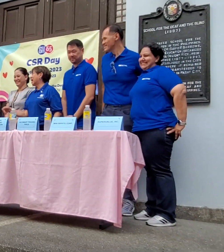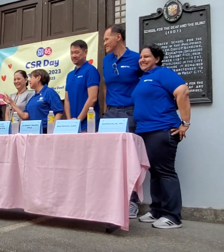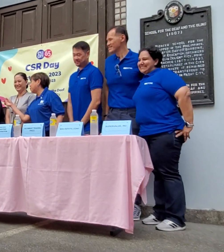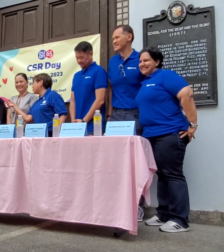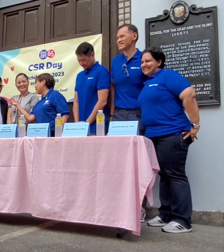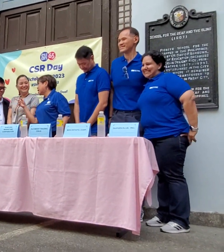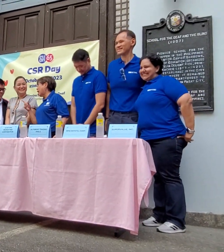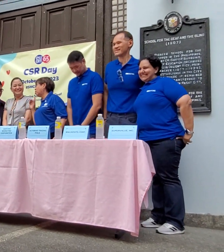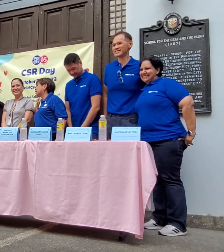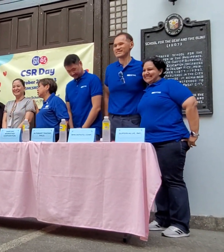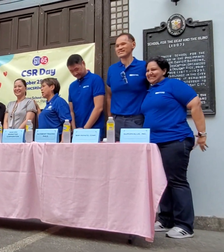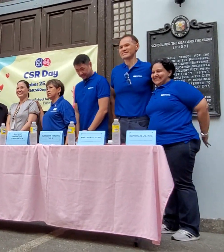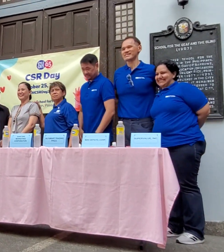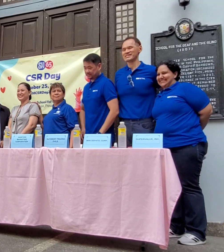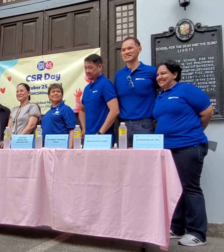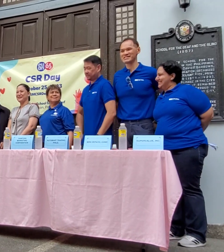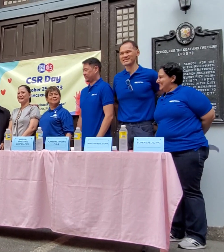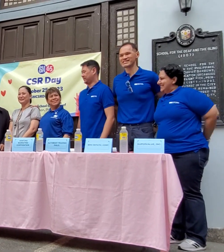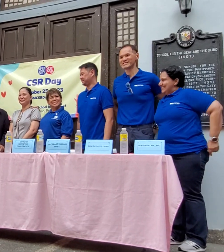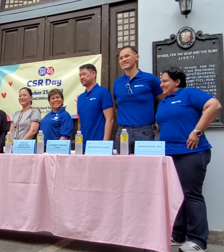Deaf.